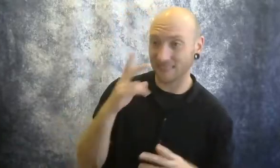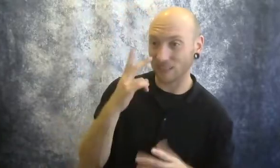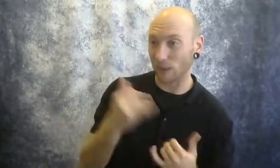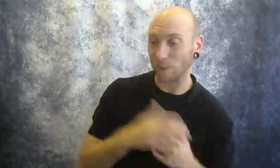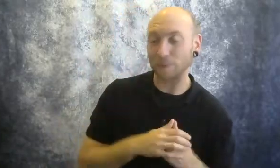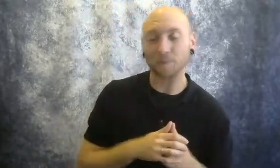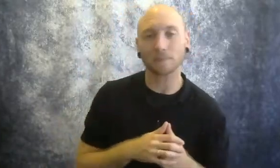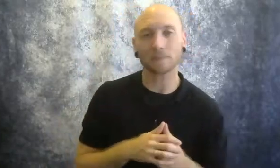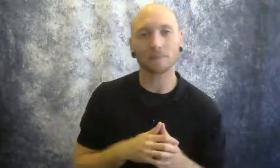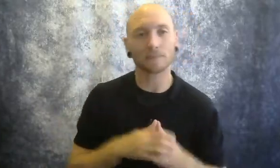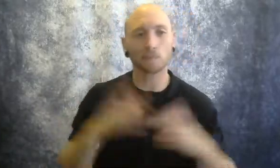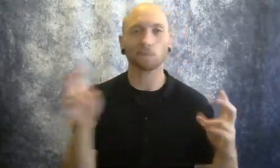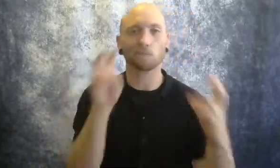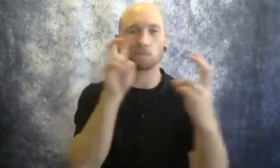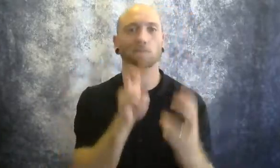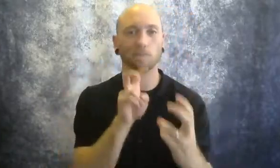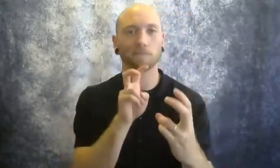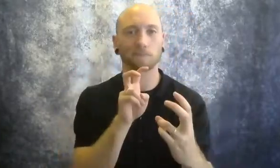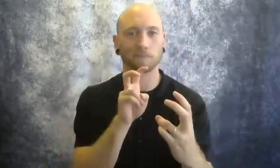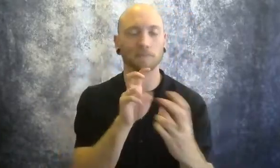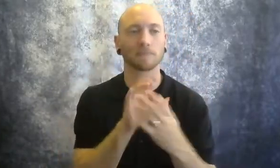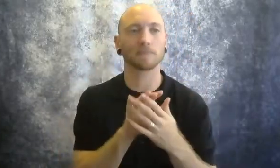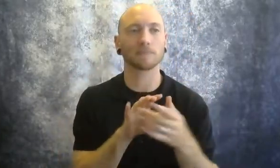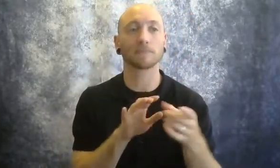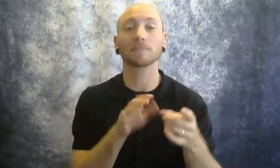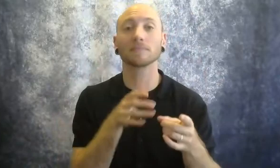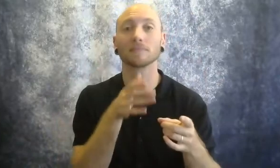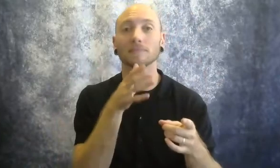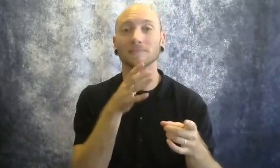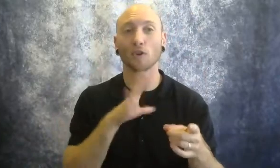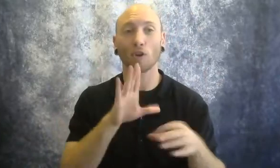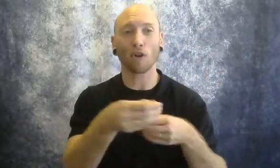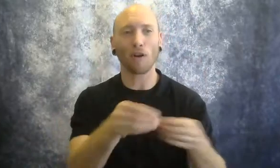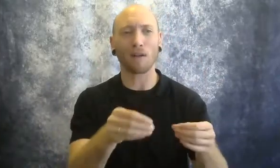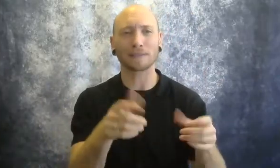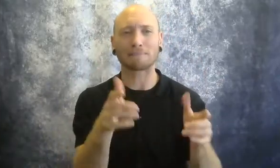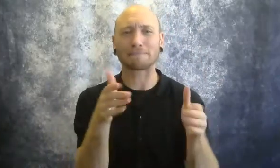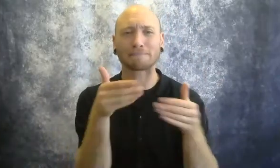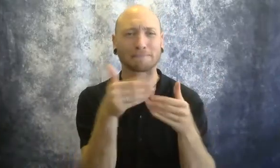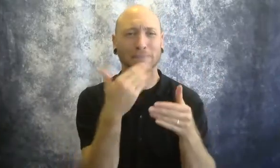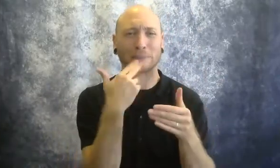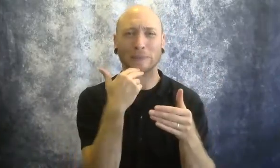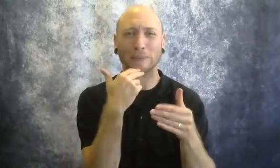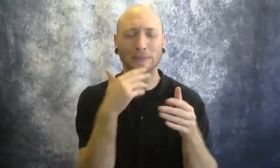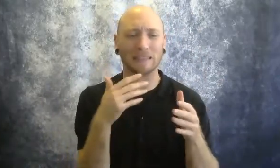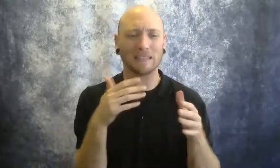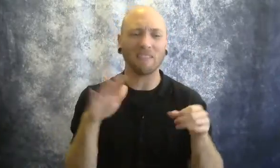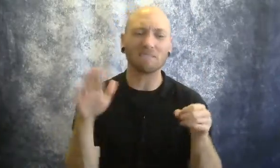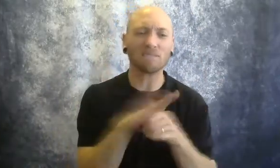the corner and said, Mr. Wood, I can see you now. So I got up there and I sat down in her chair. Her office was a little tiny